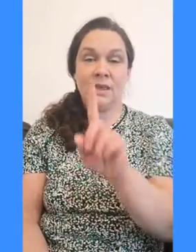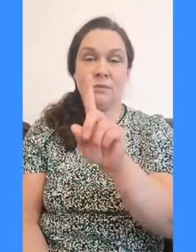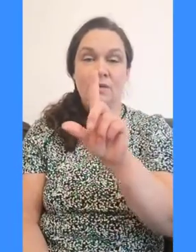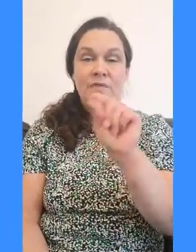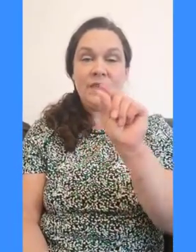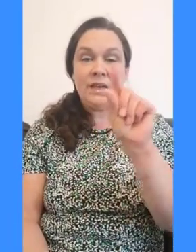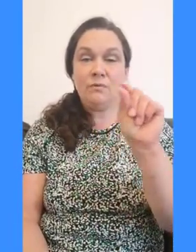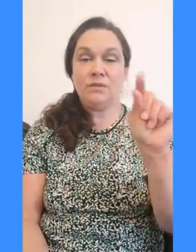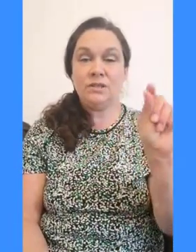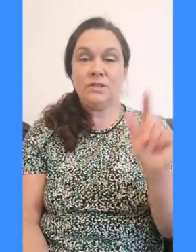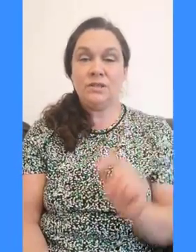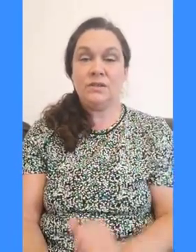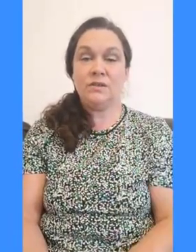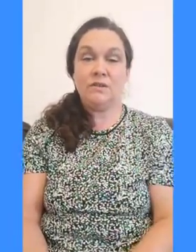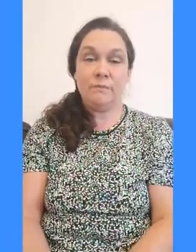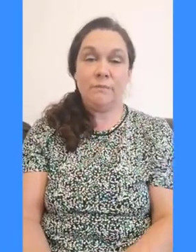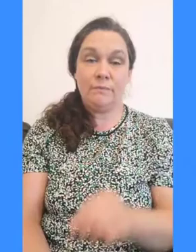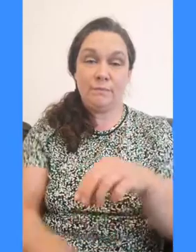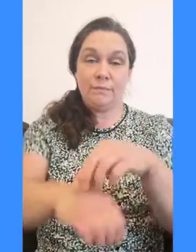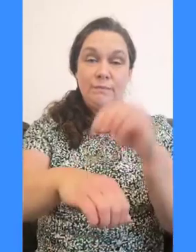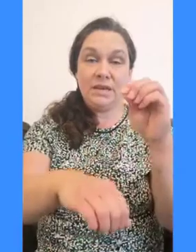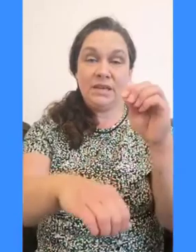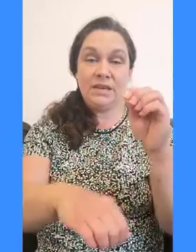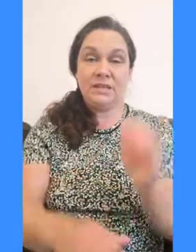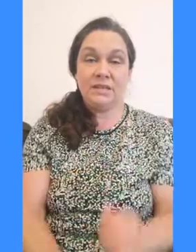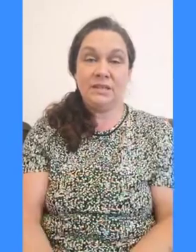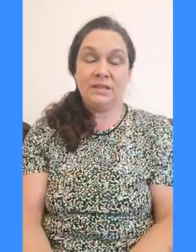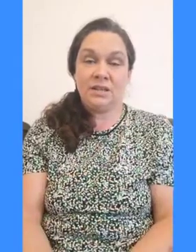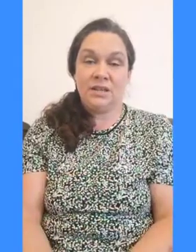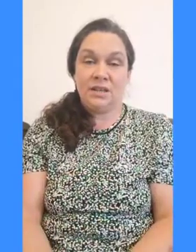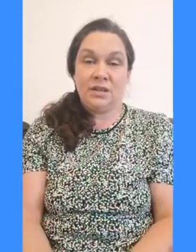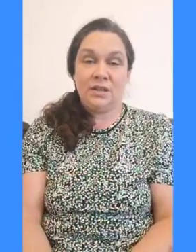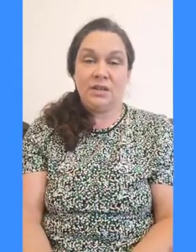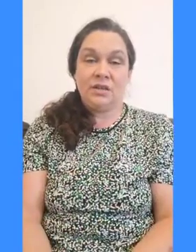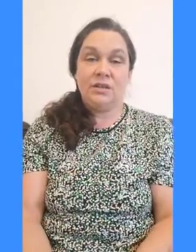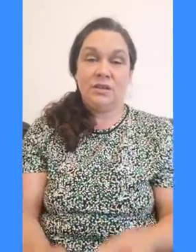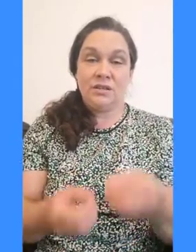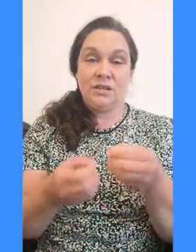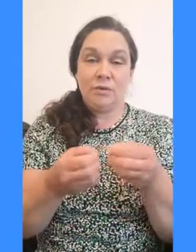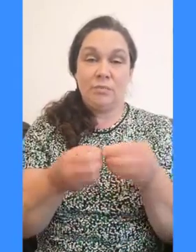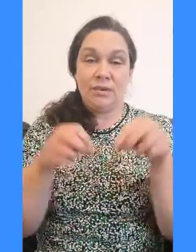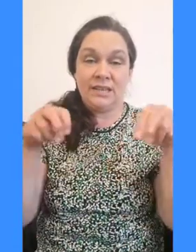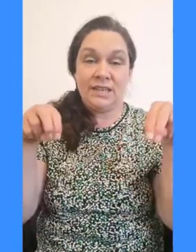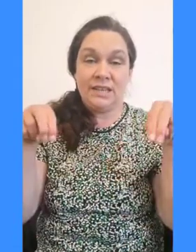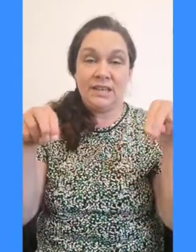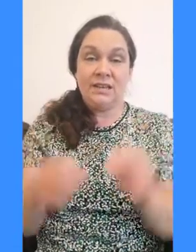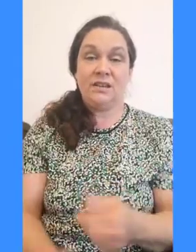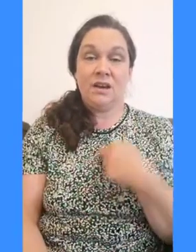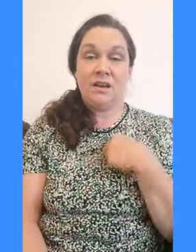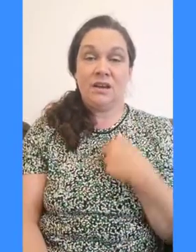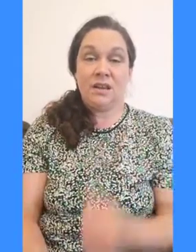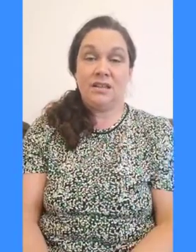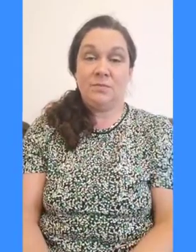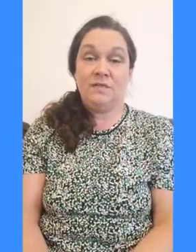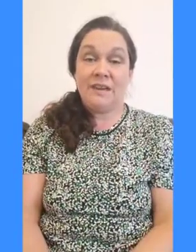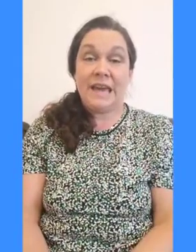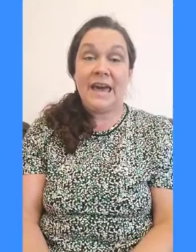were thousands of bees, so Buddy and I had to be very